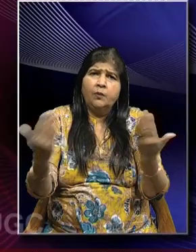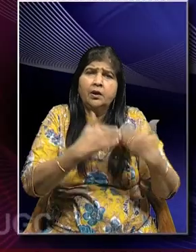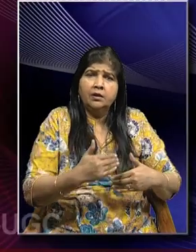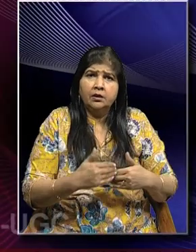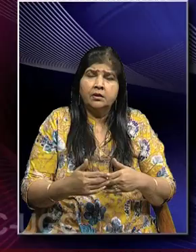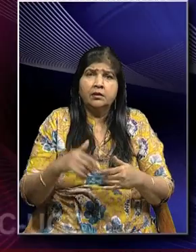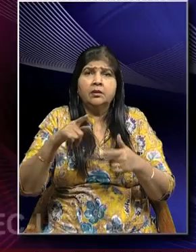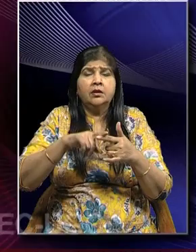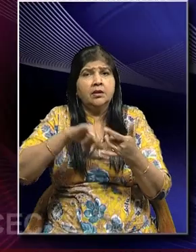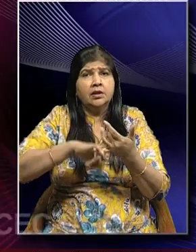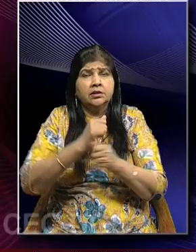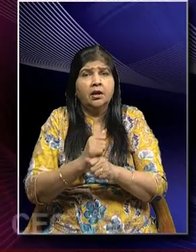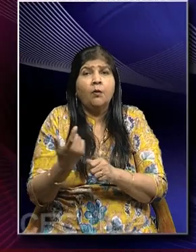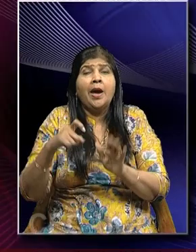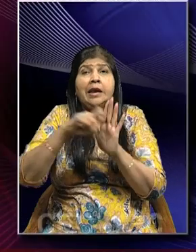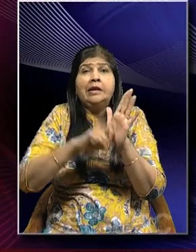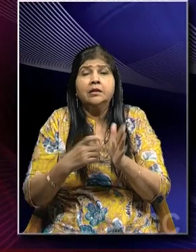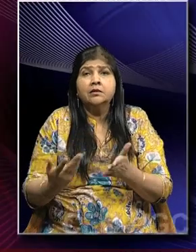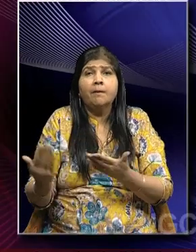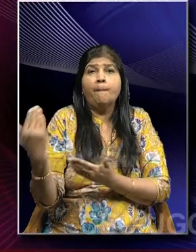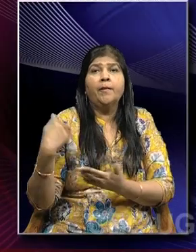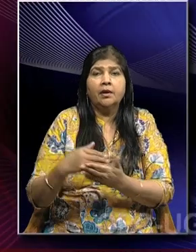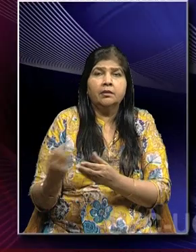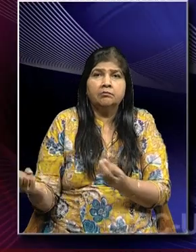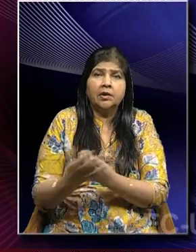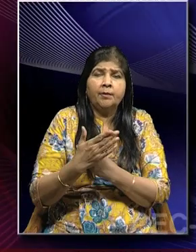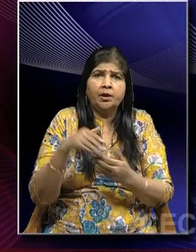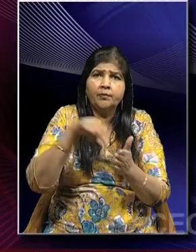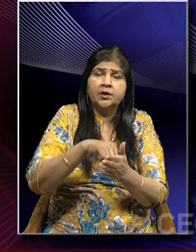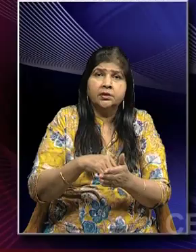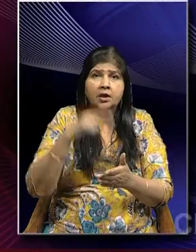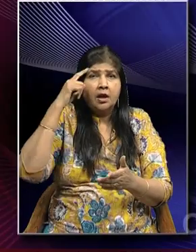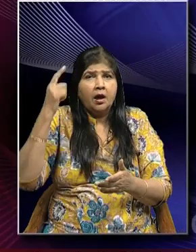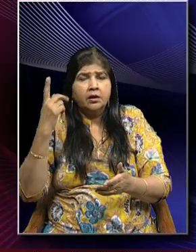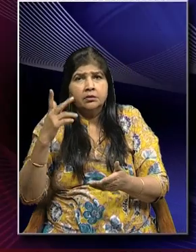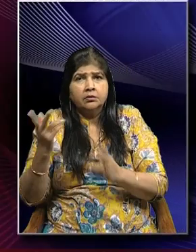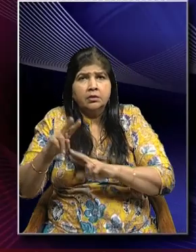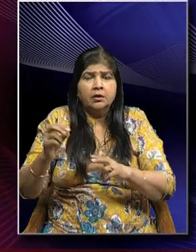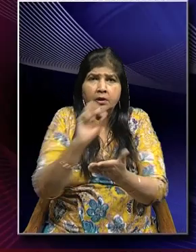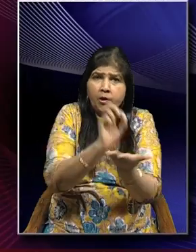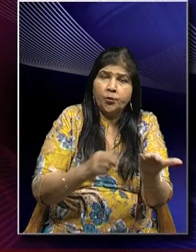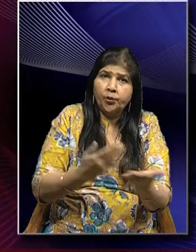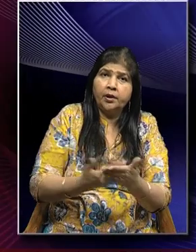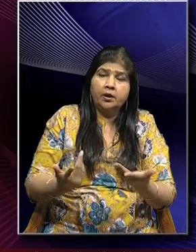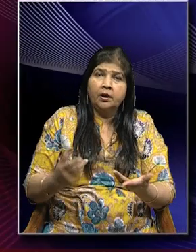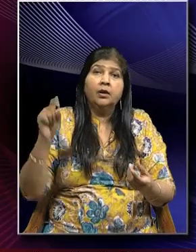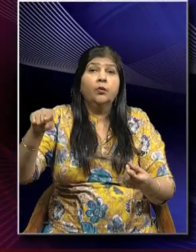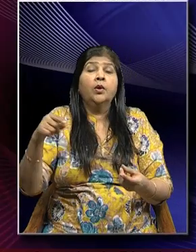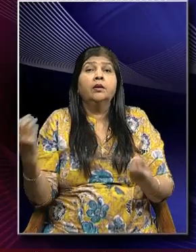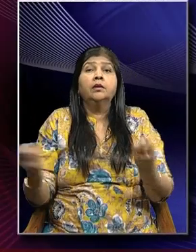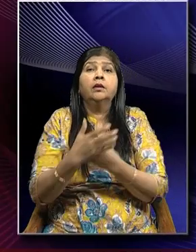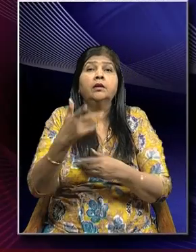ESG? What is the reason behind coming up with this very idea of ESG reporting? What was there